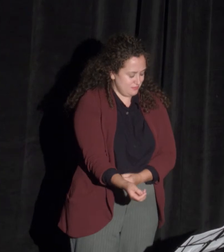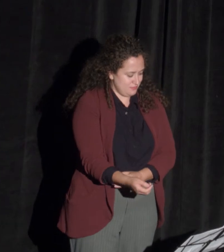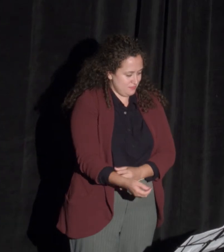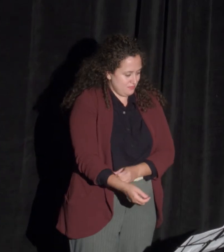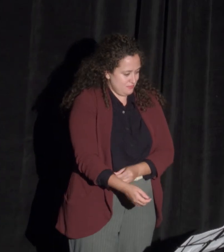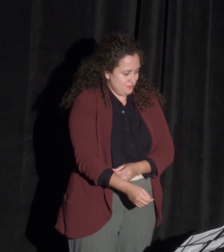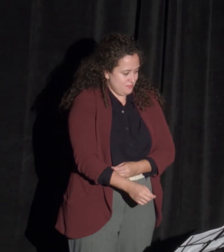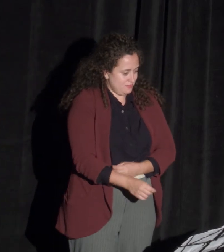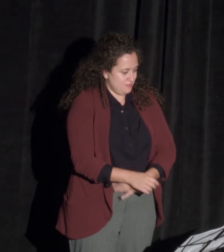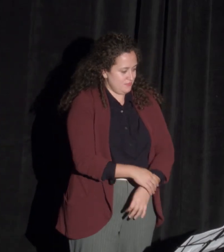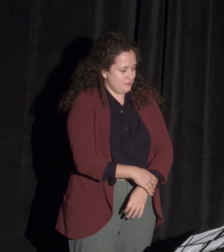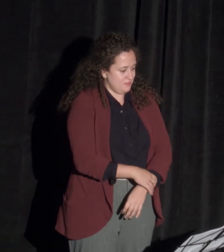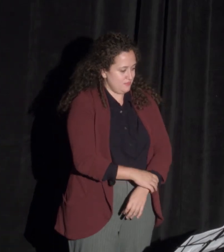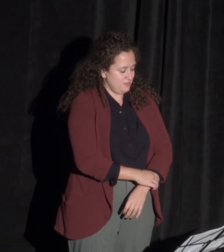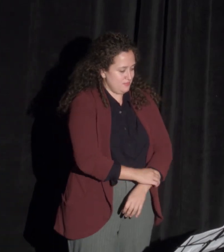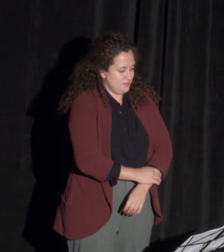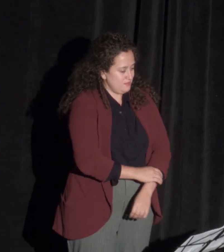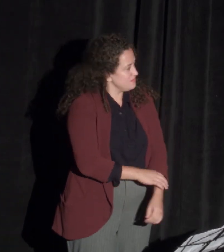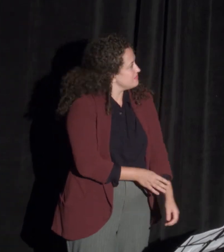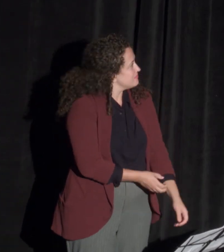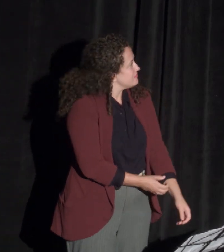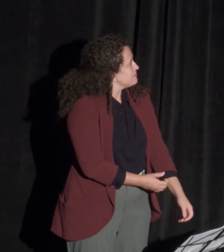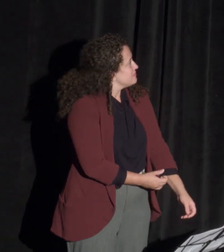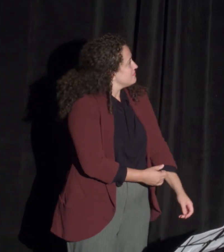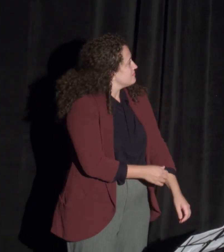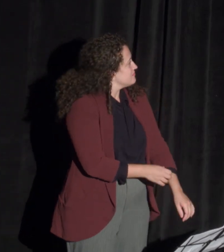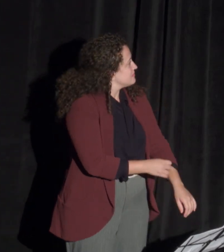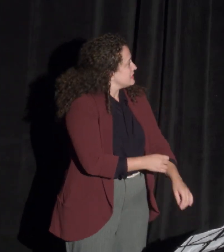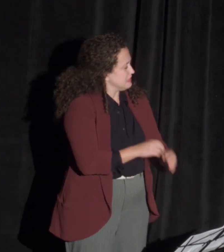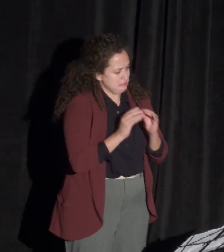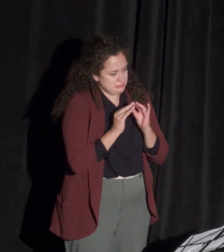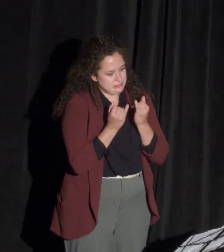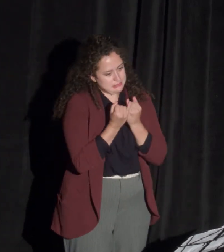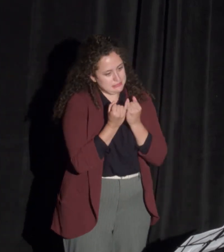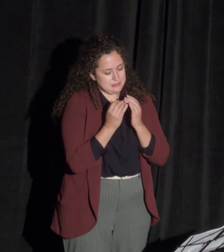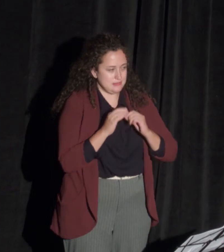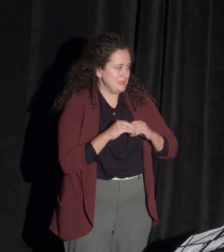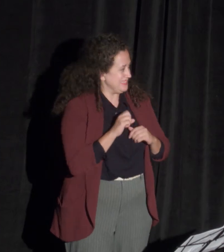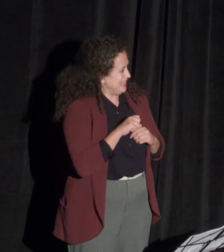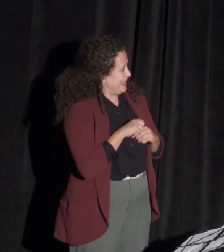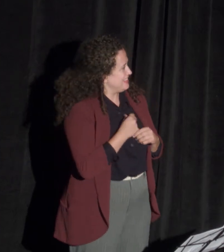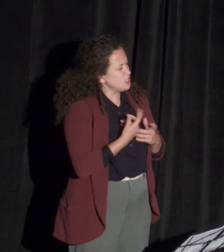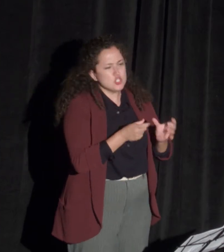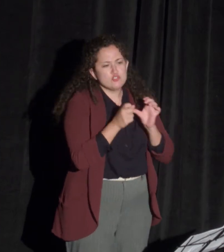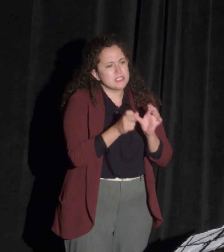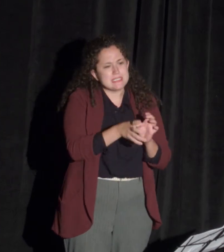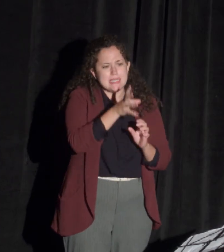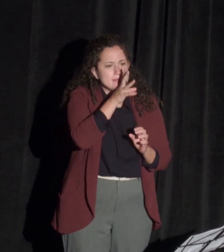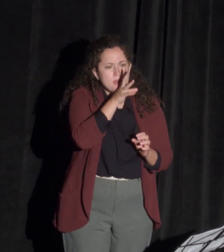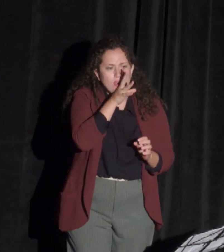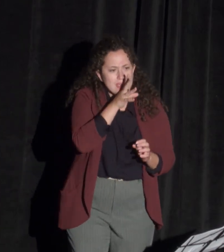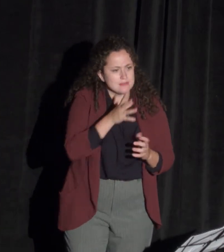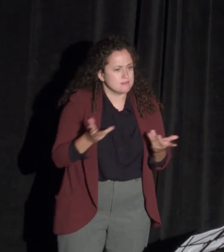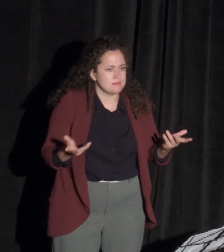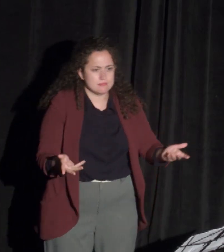Beltalota. I'm just gonna keep saying Beltalota. Yeah, just keep talking in Belter. And